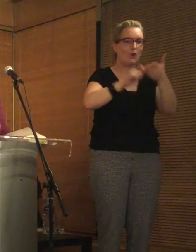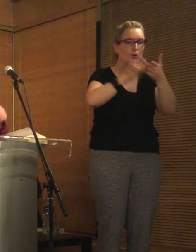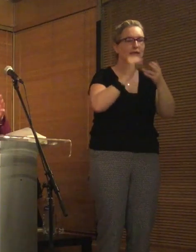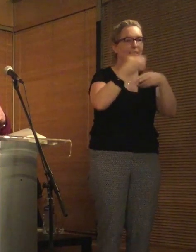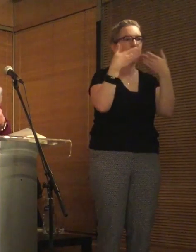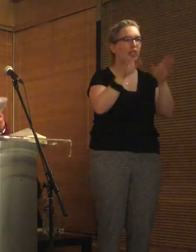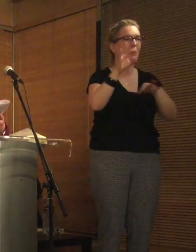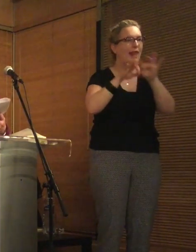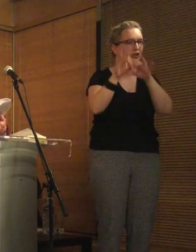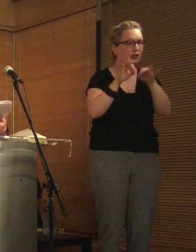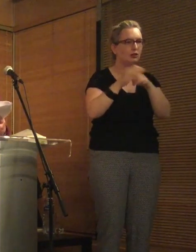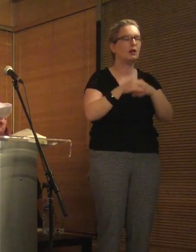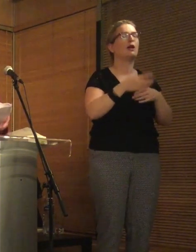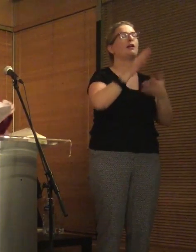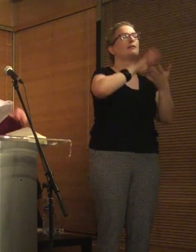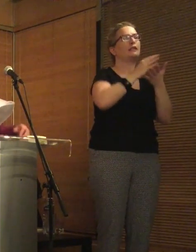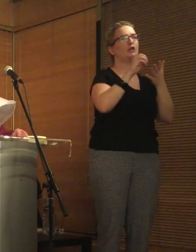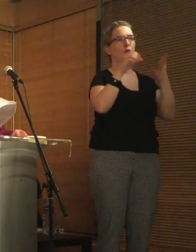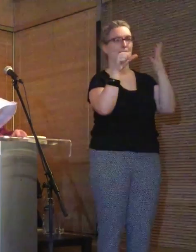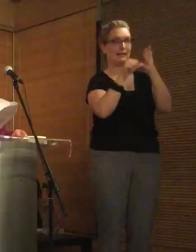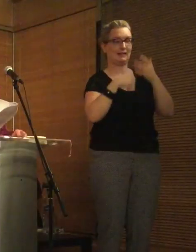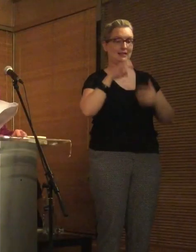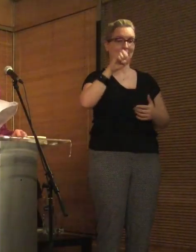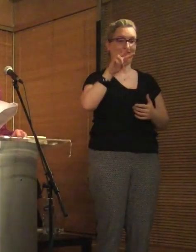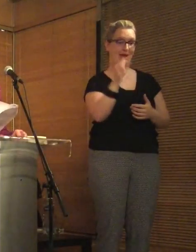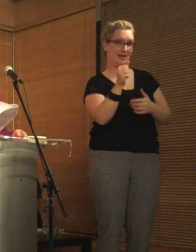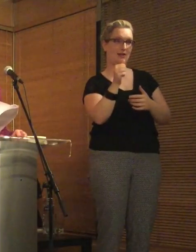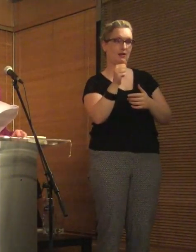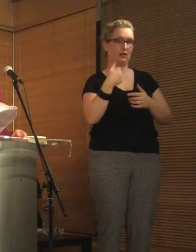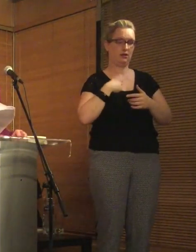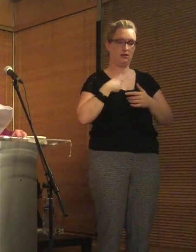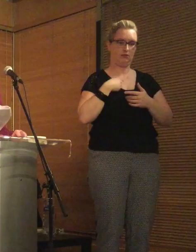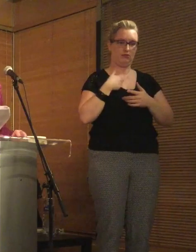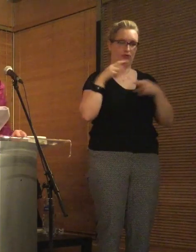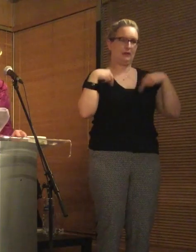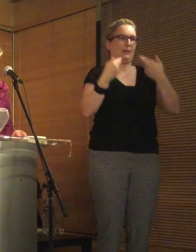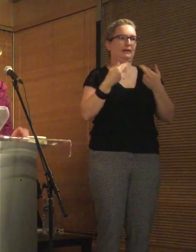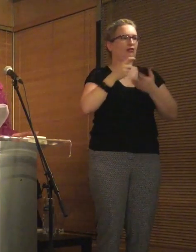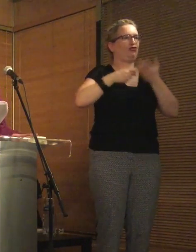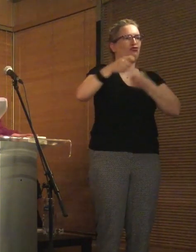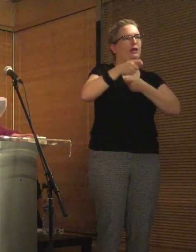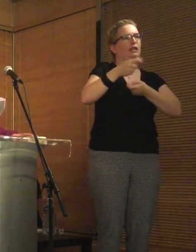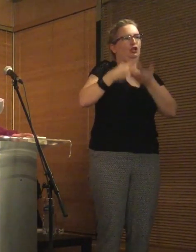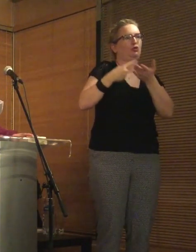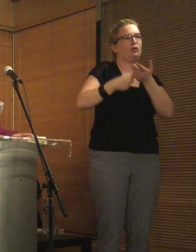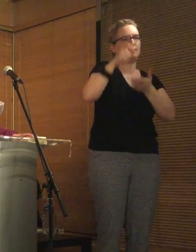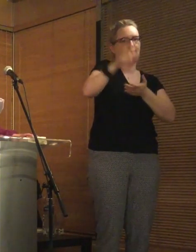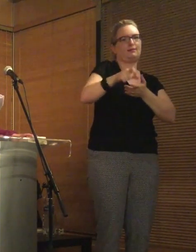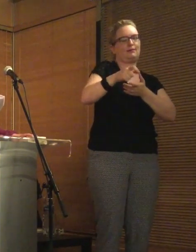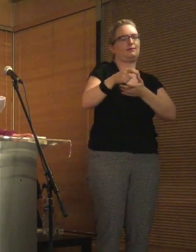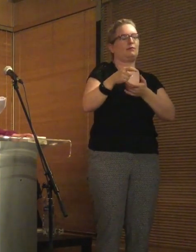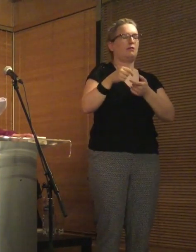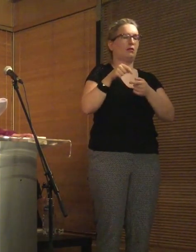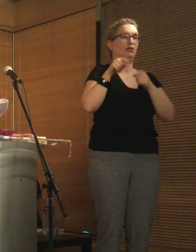in 1906, Eva was an established and respected trade unionist and an organiser, and